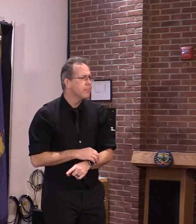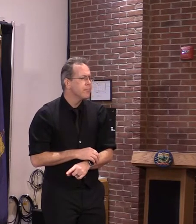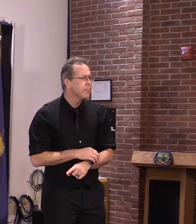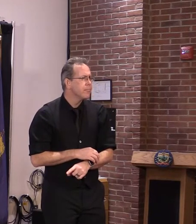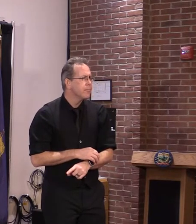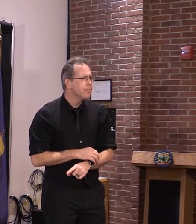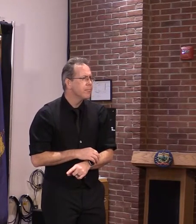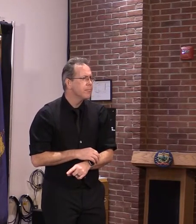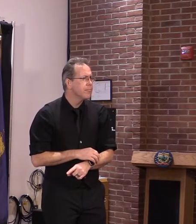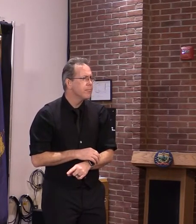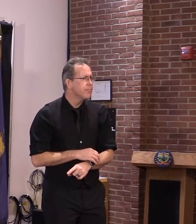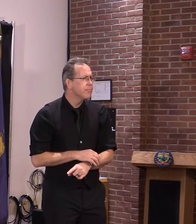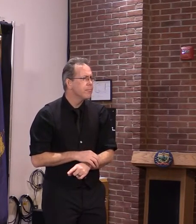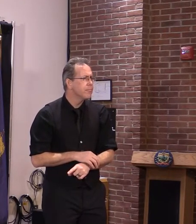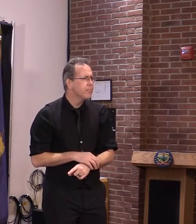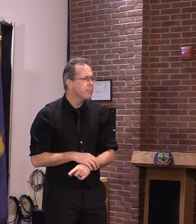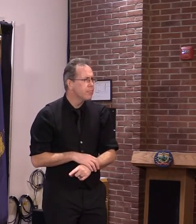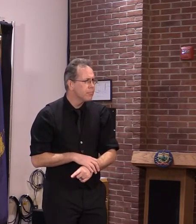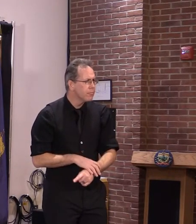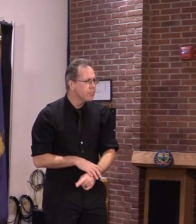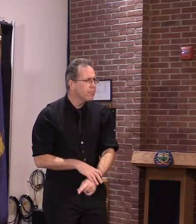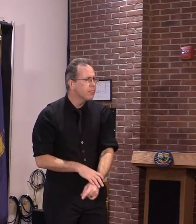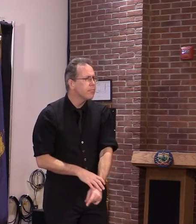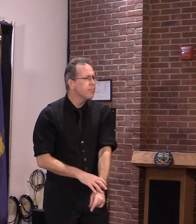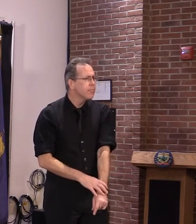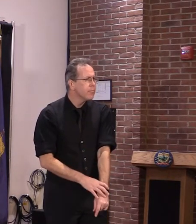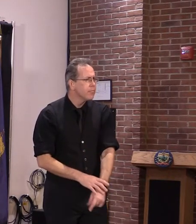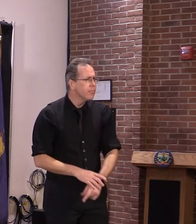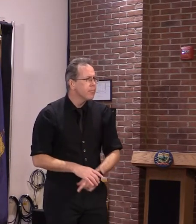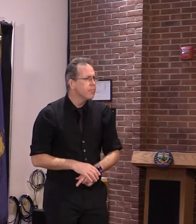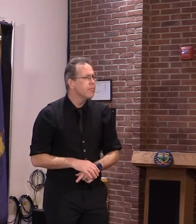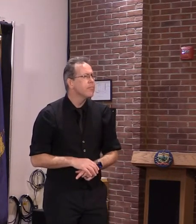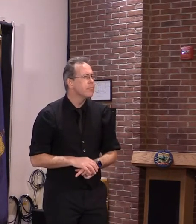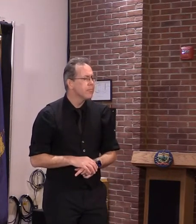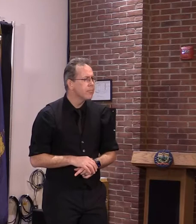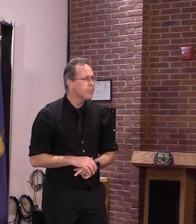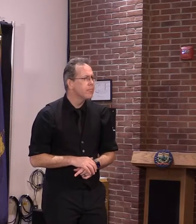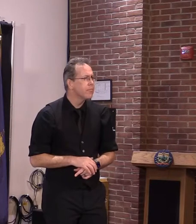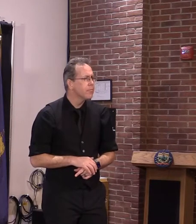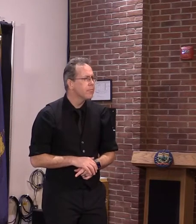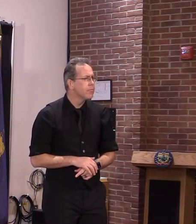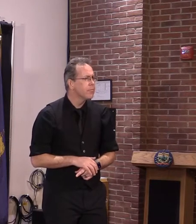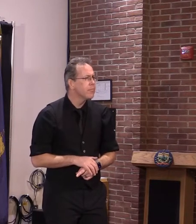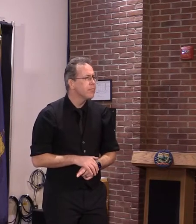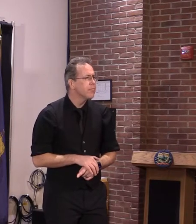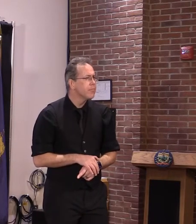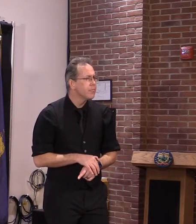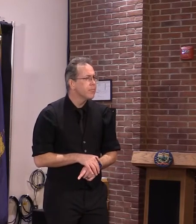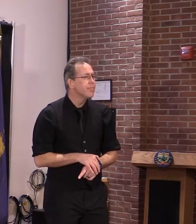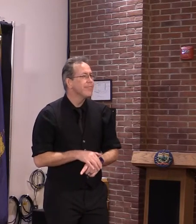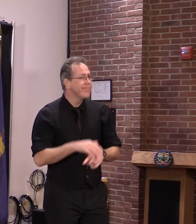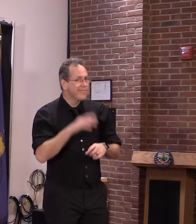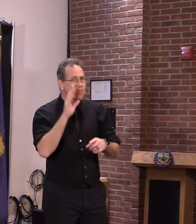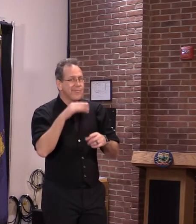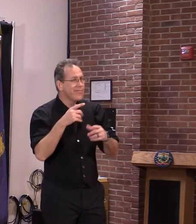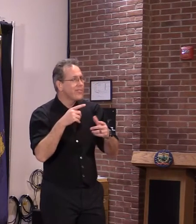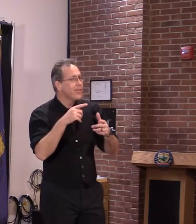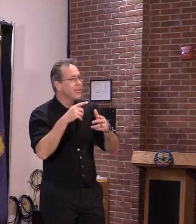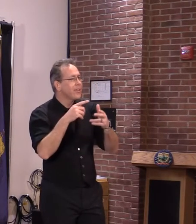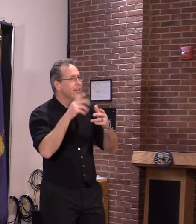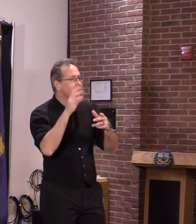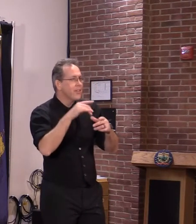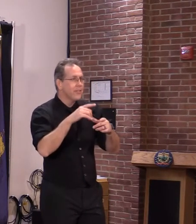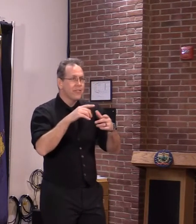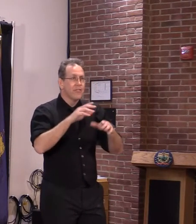virility of Omicron and the high vaccination rates, at some point, when will our